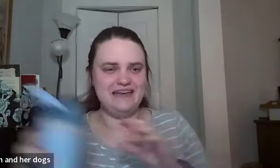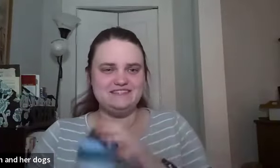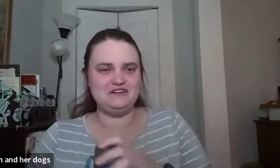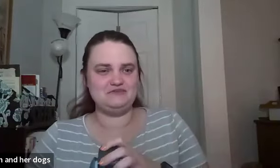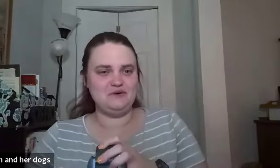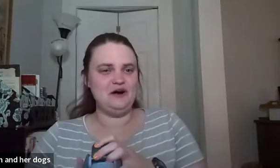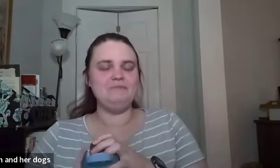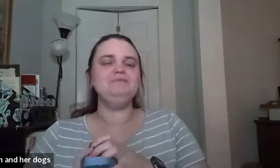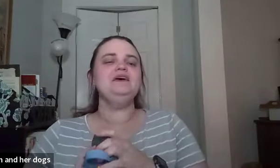is gonna throw y'all.